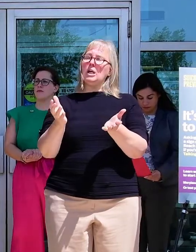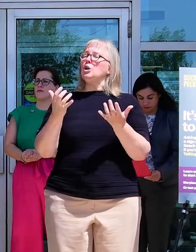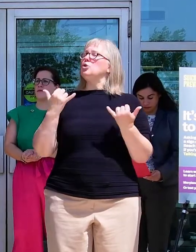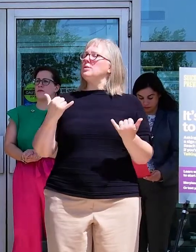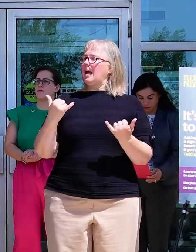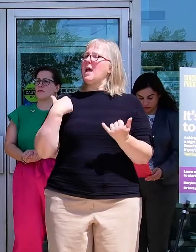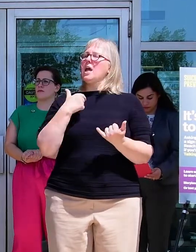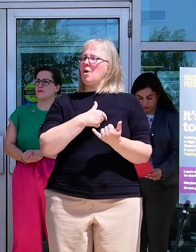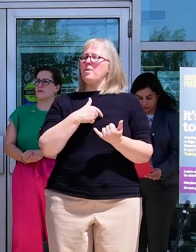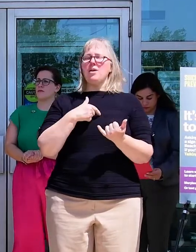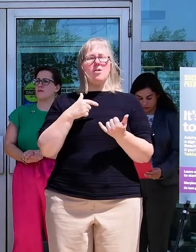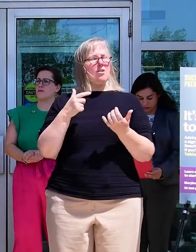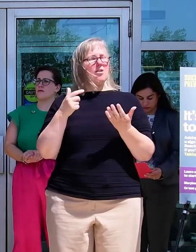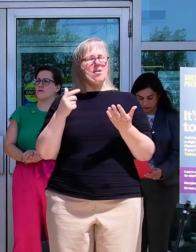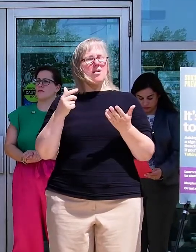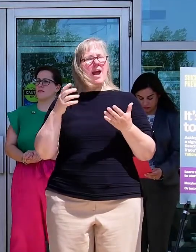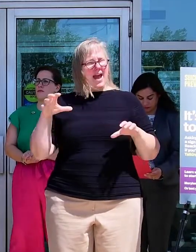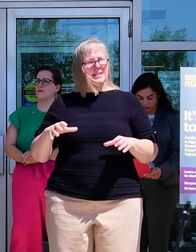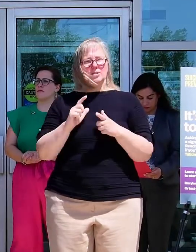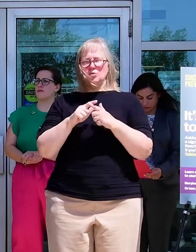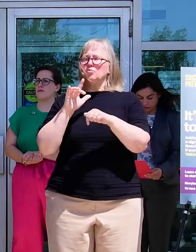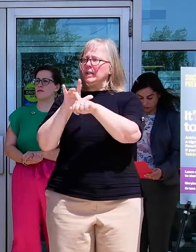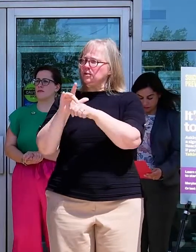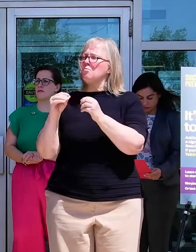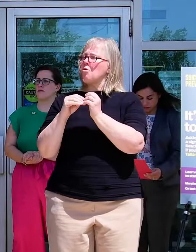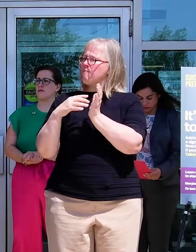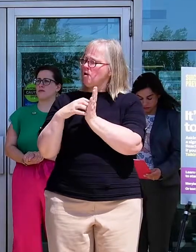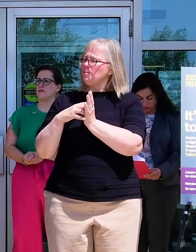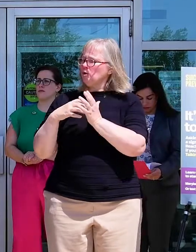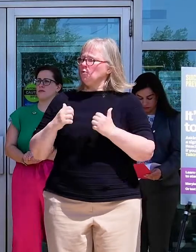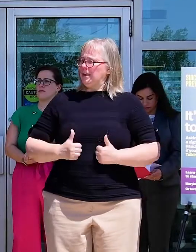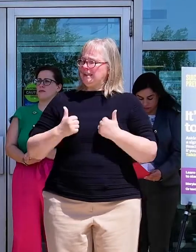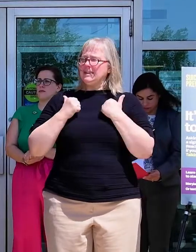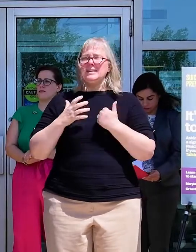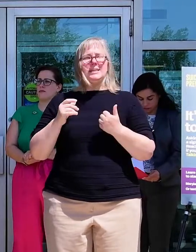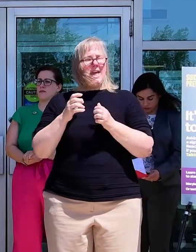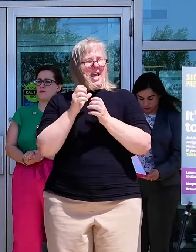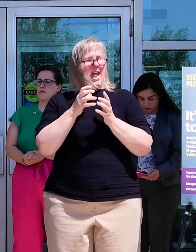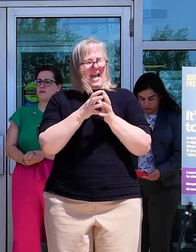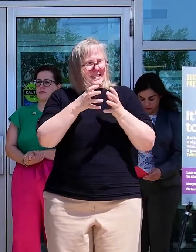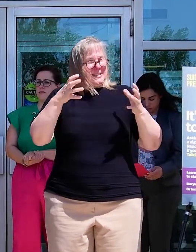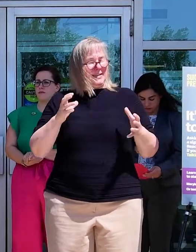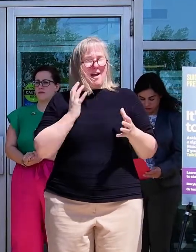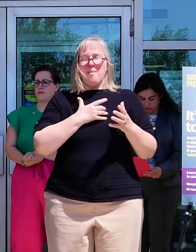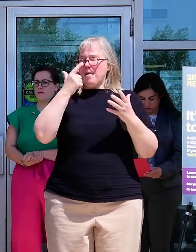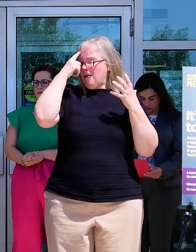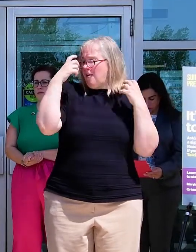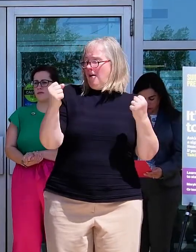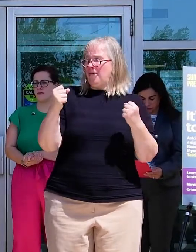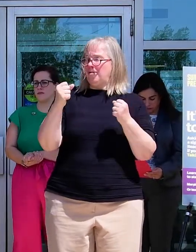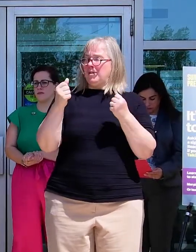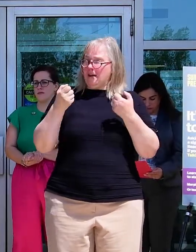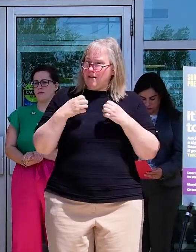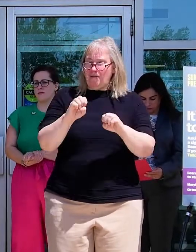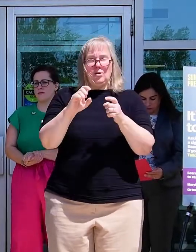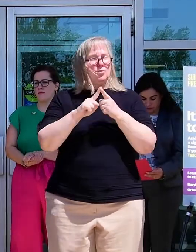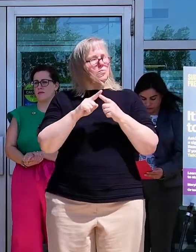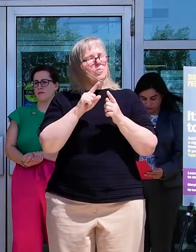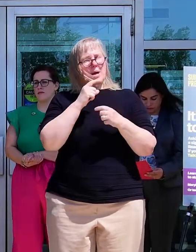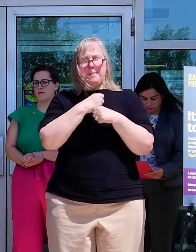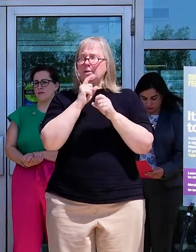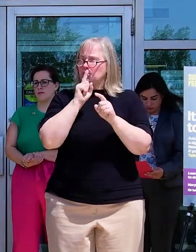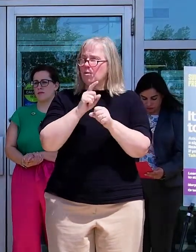we're acting to reach more of our vulnerable residents, expanding our mental health campaign to ensure that everyone